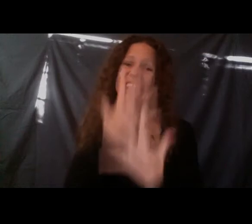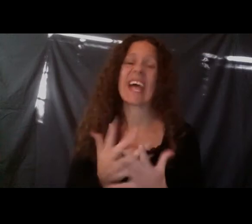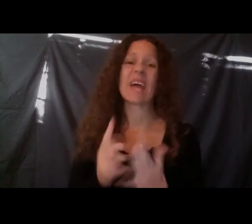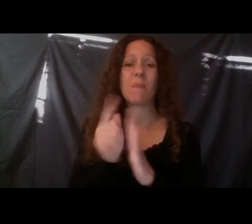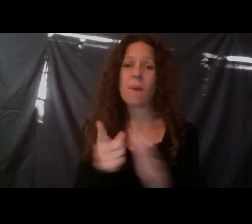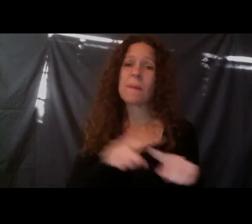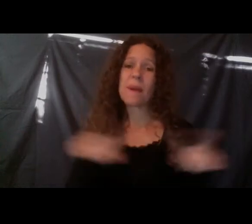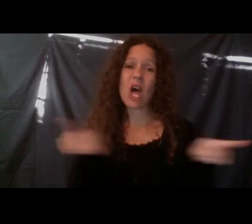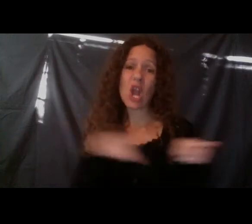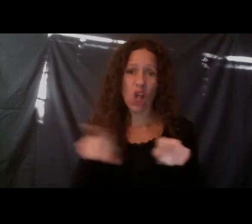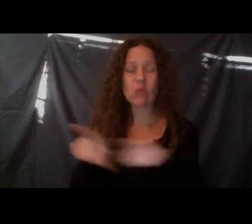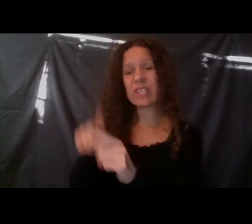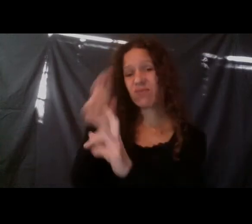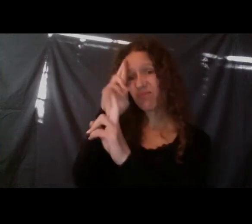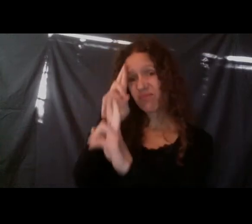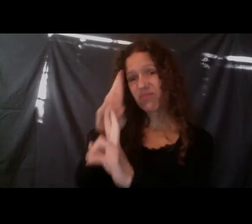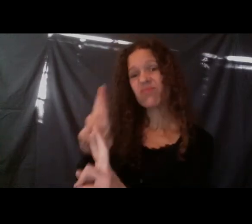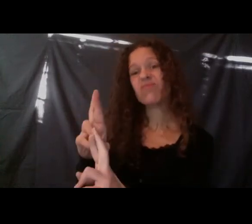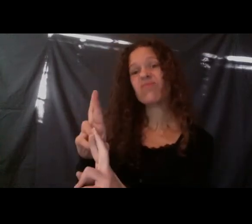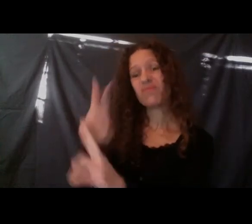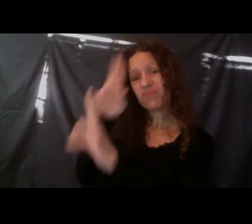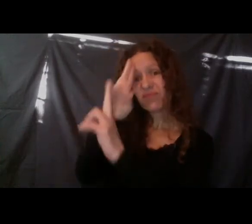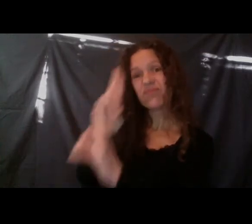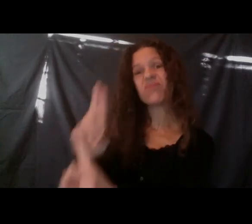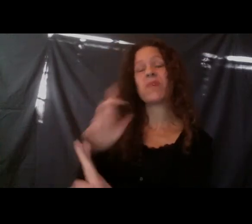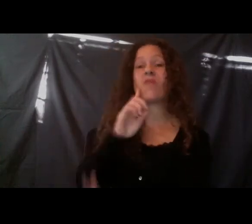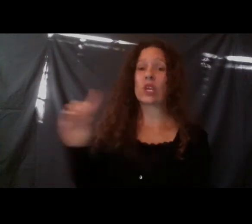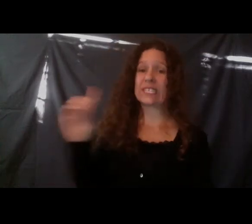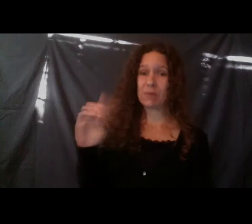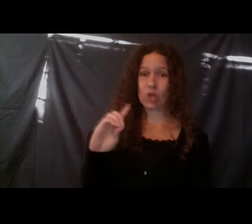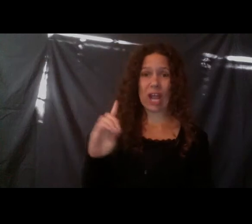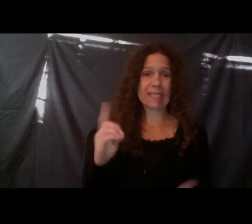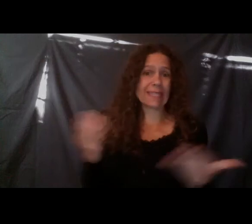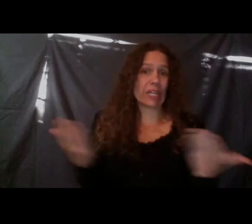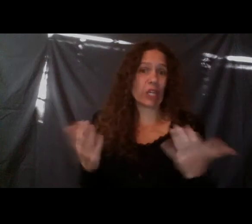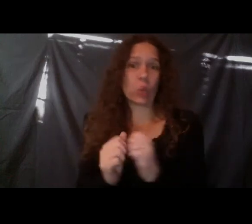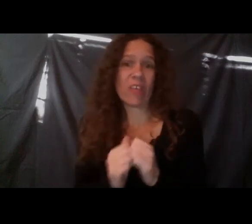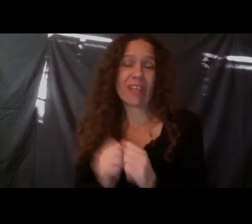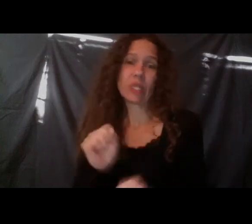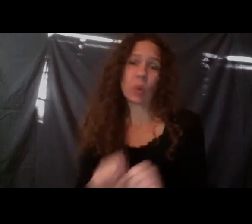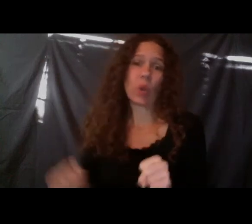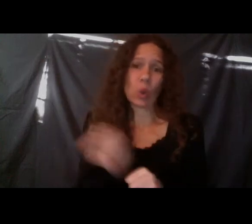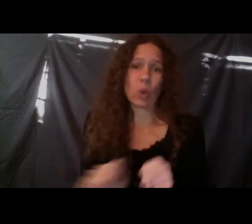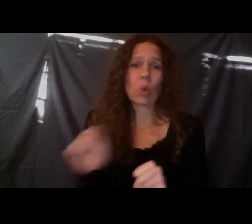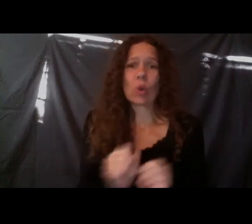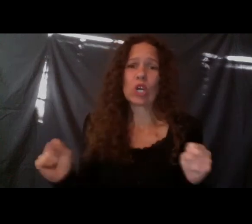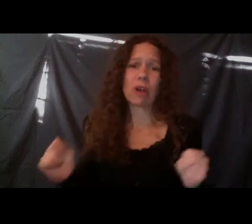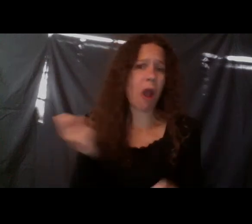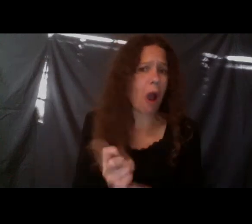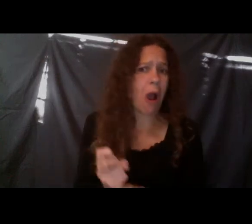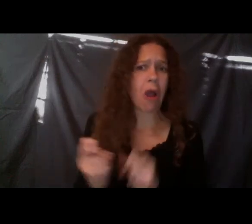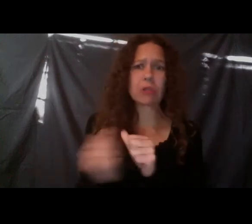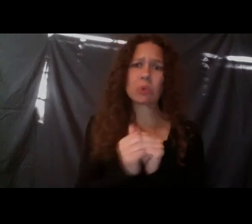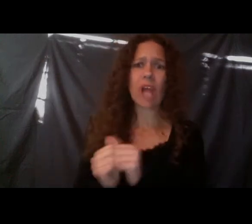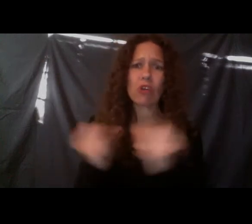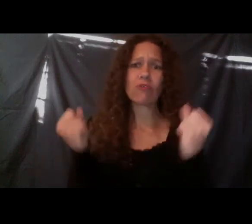respects and our tributes to the Democrats who were with us and worked so hard alongside us for so many years. Now